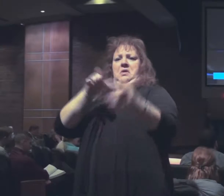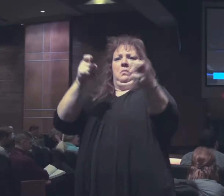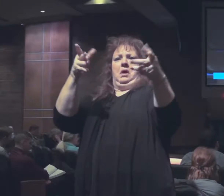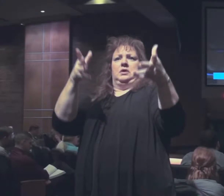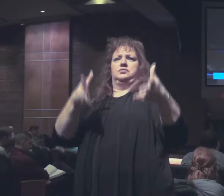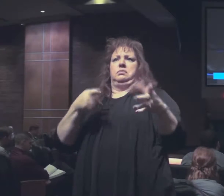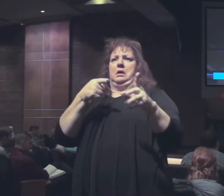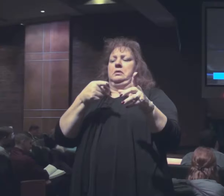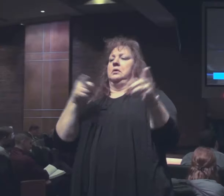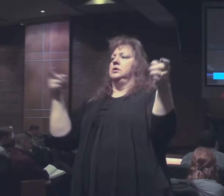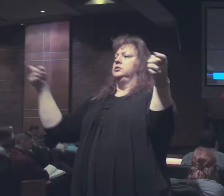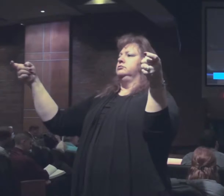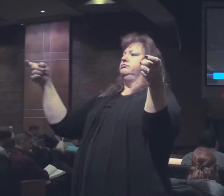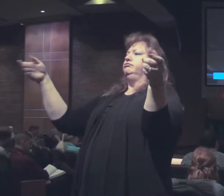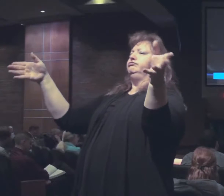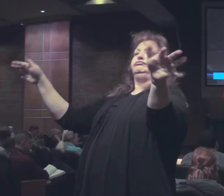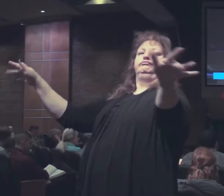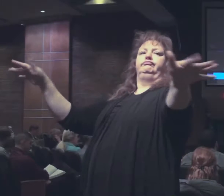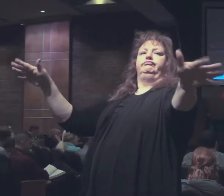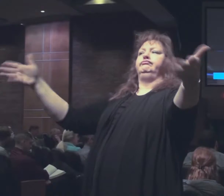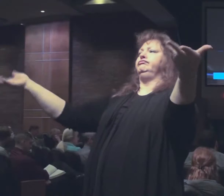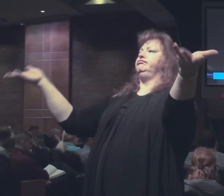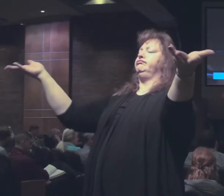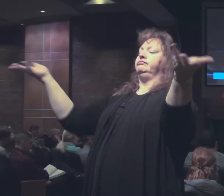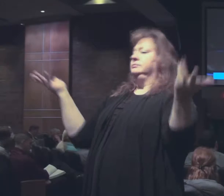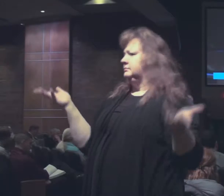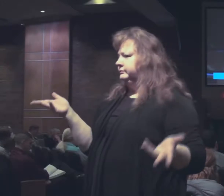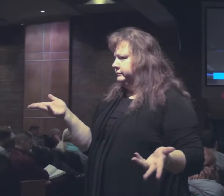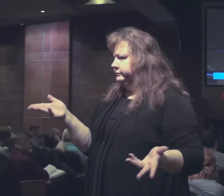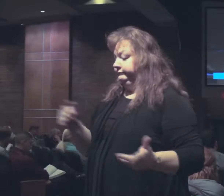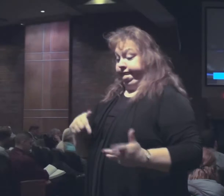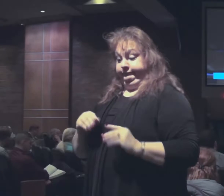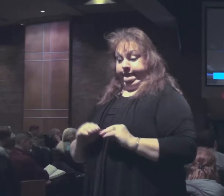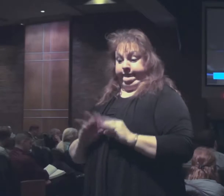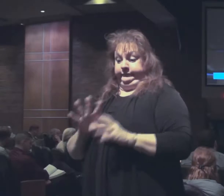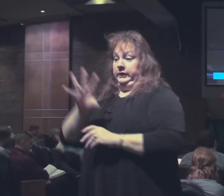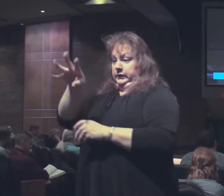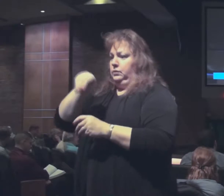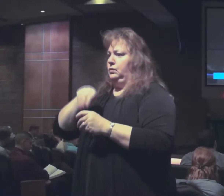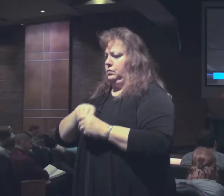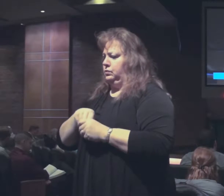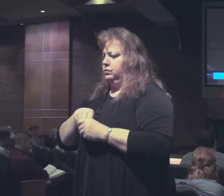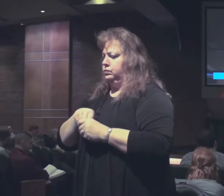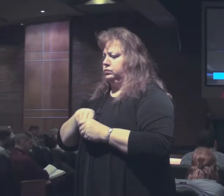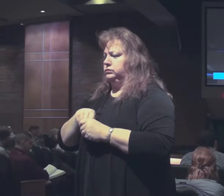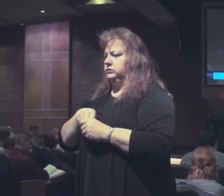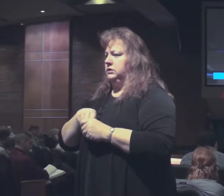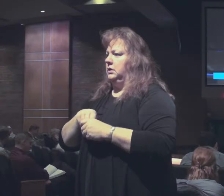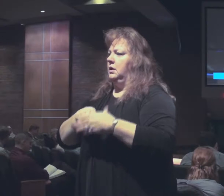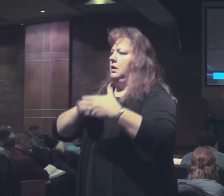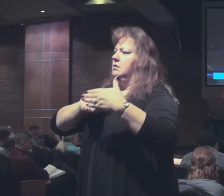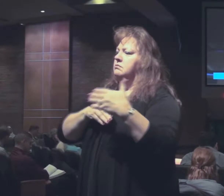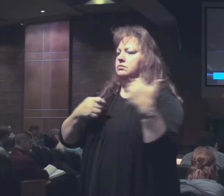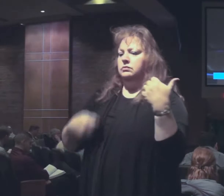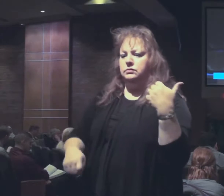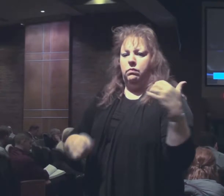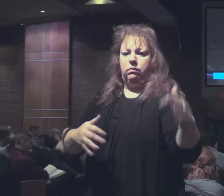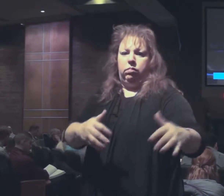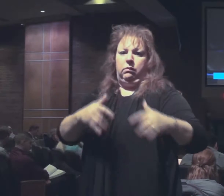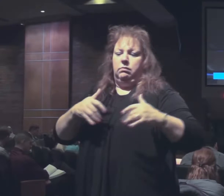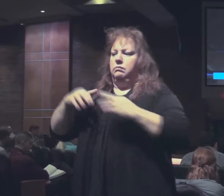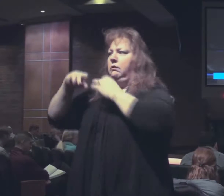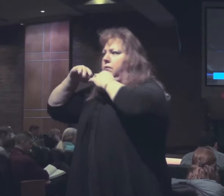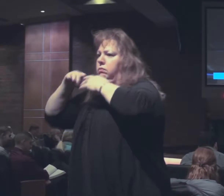just directing a choir with the singers. But obviously, this includes the whole musical